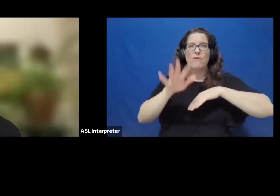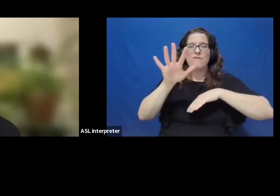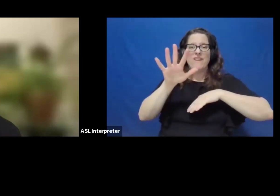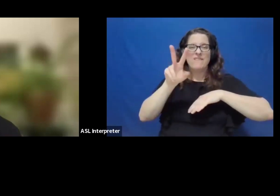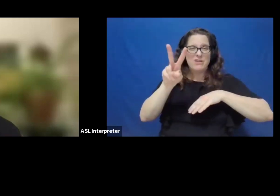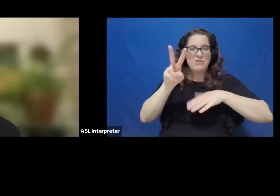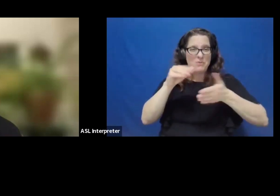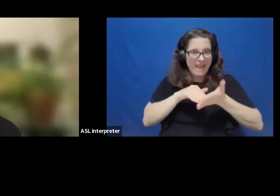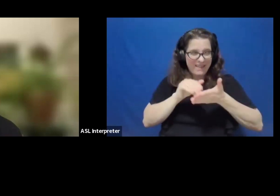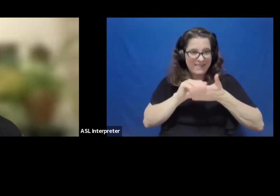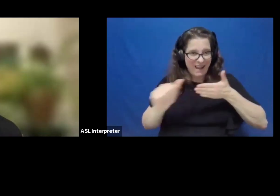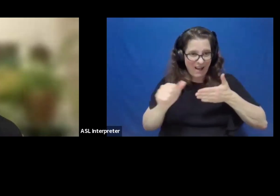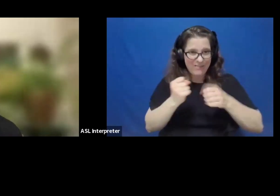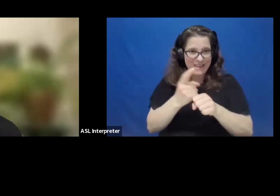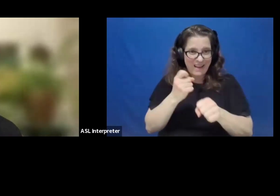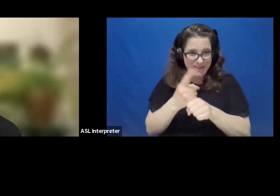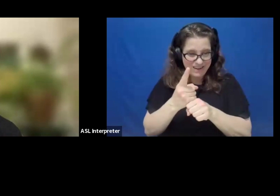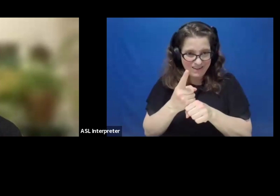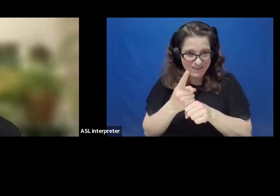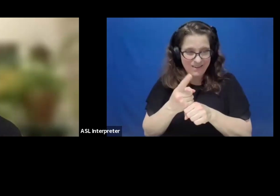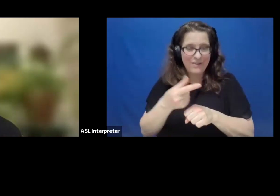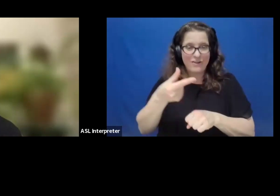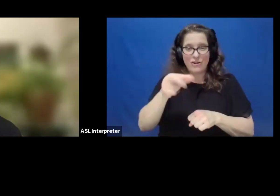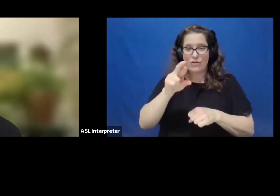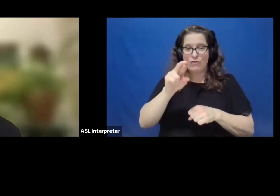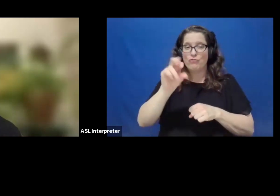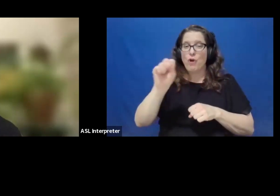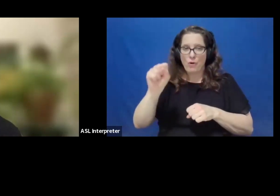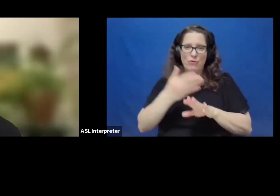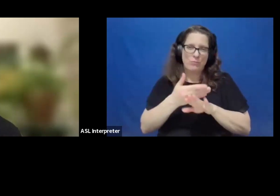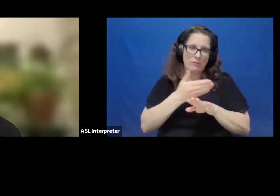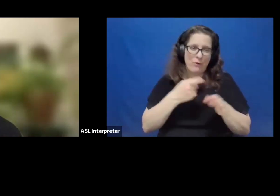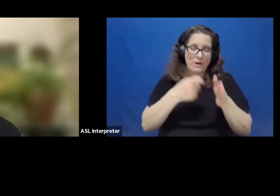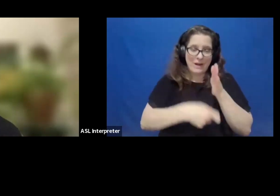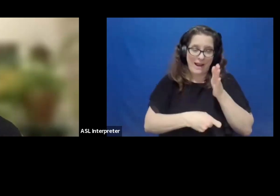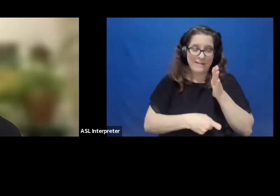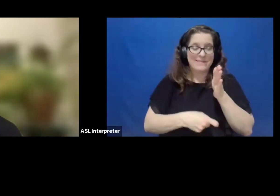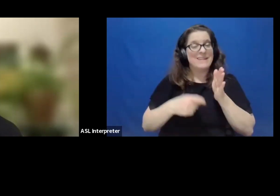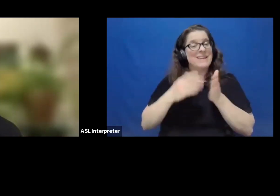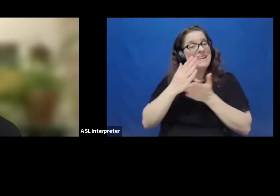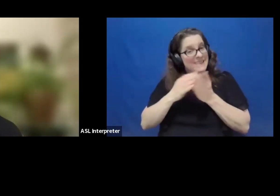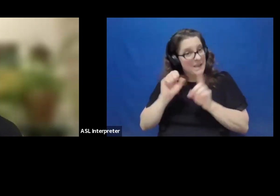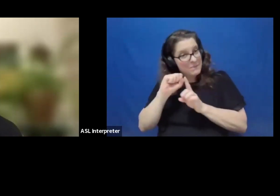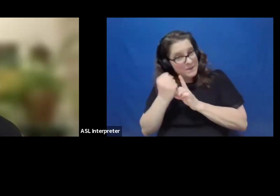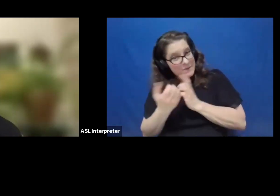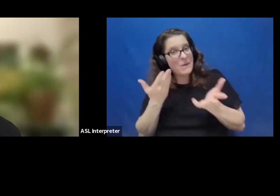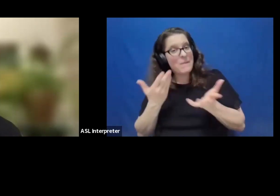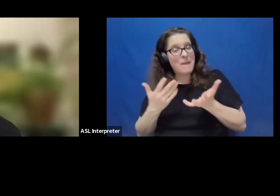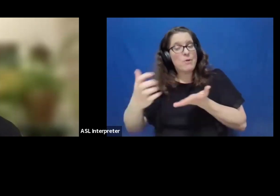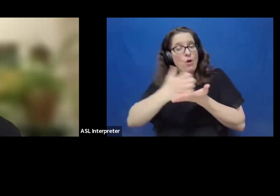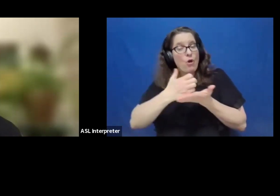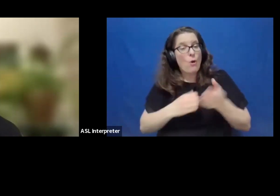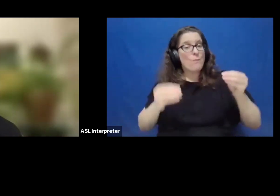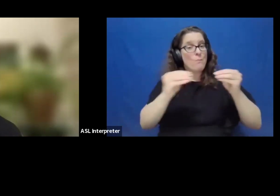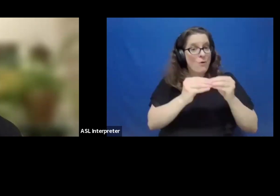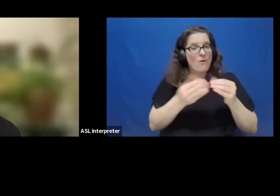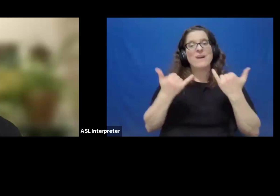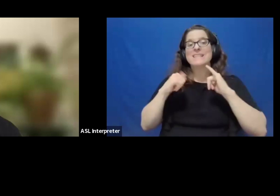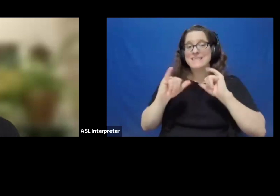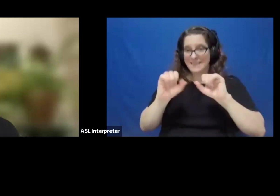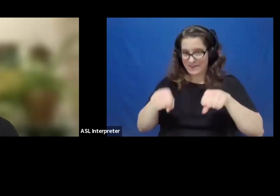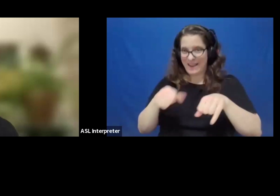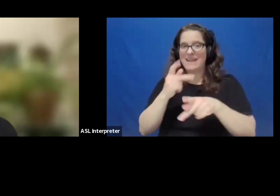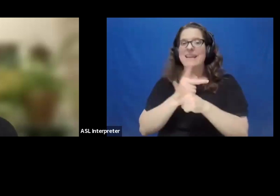gross wages. And in some cases, a person can be earning even more than that and still be protected by